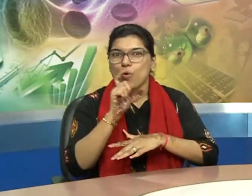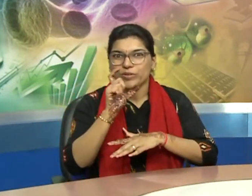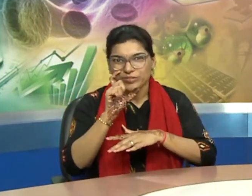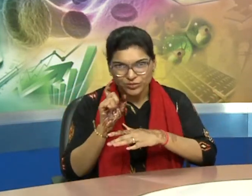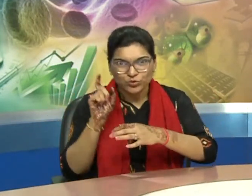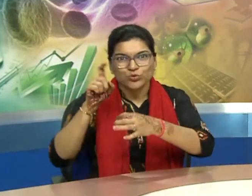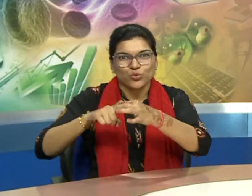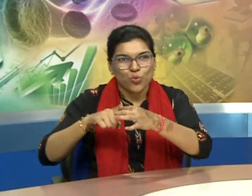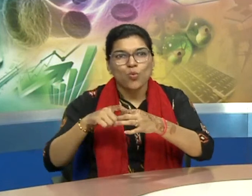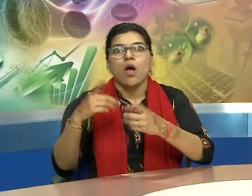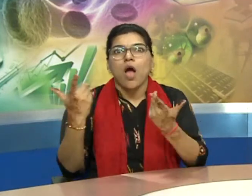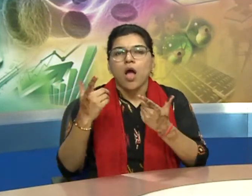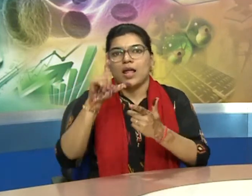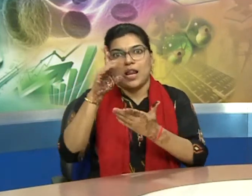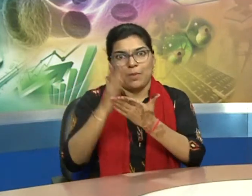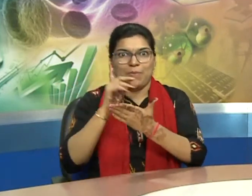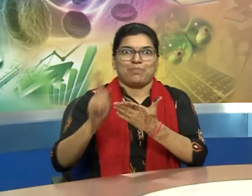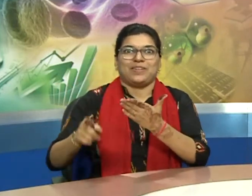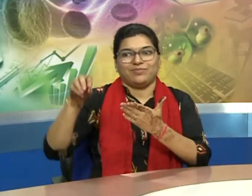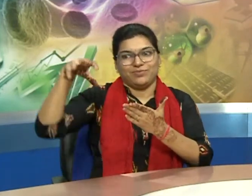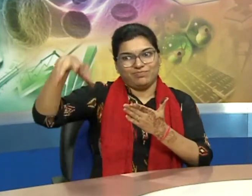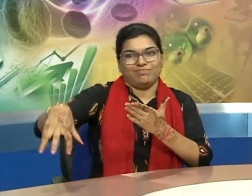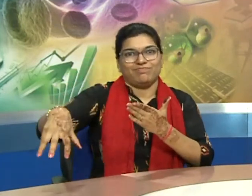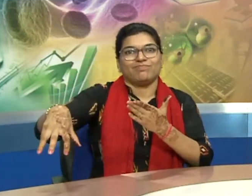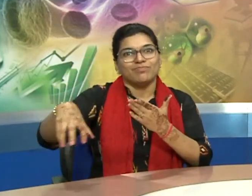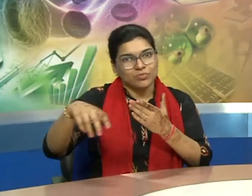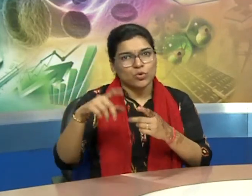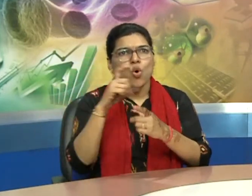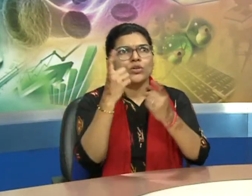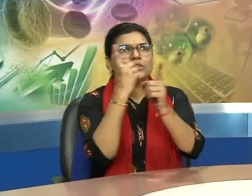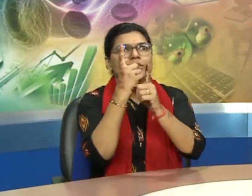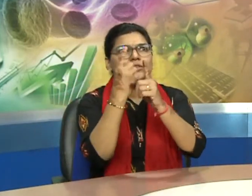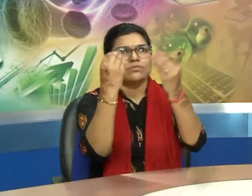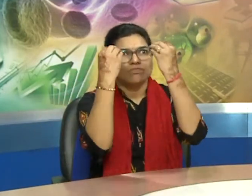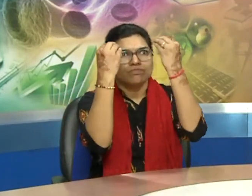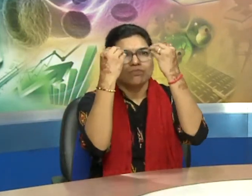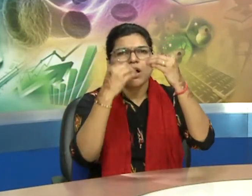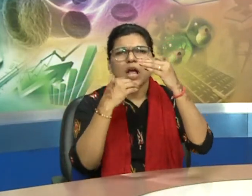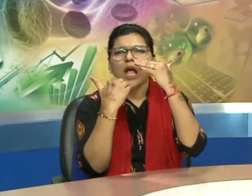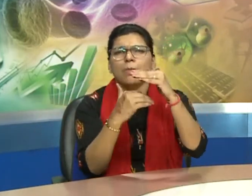the minds of the young students to meet new challenges.